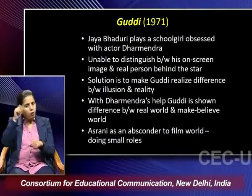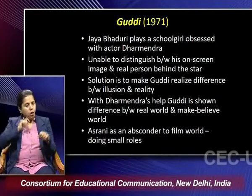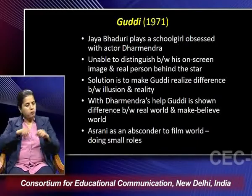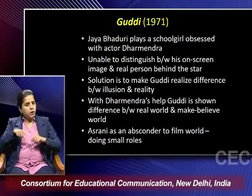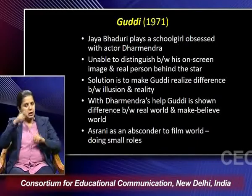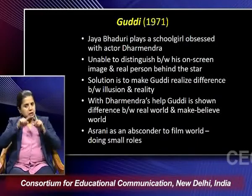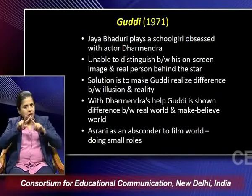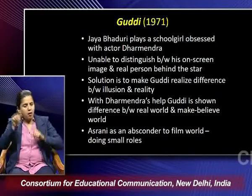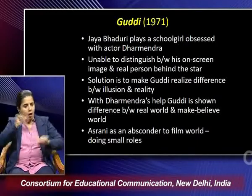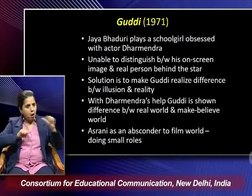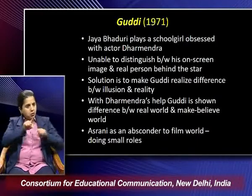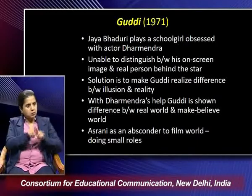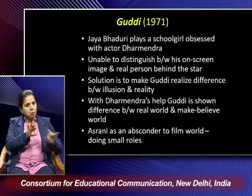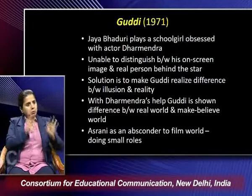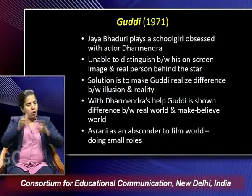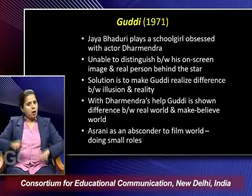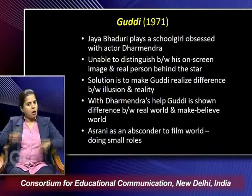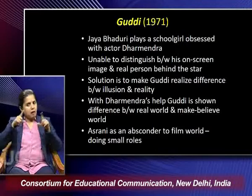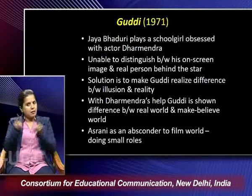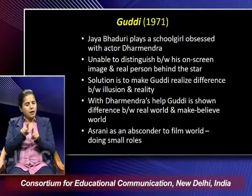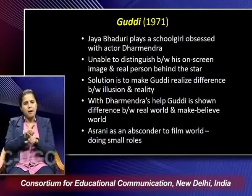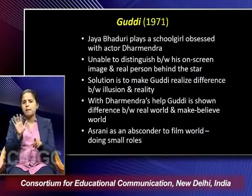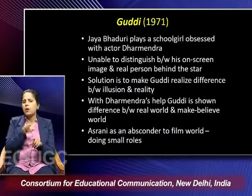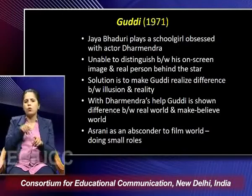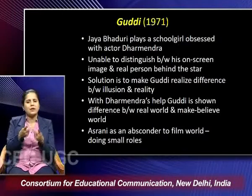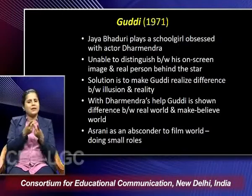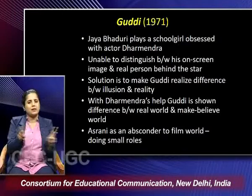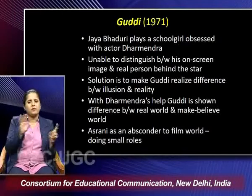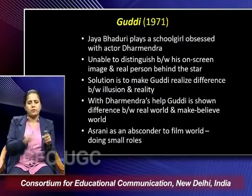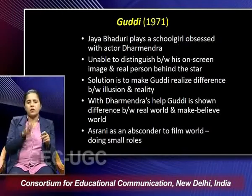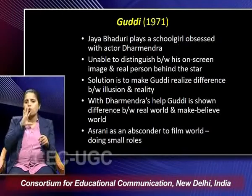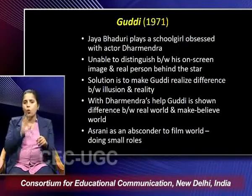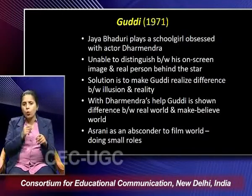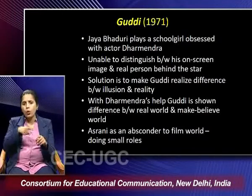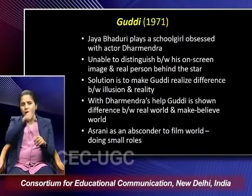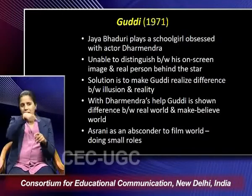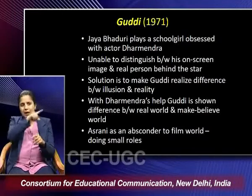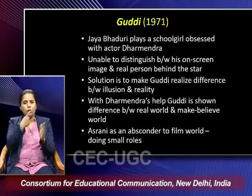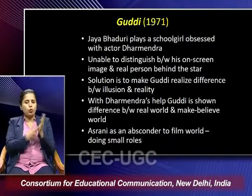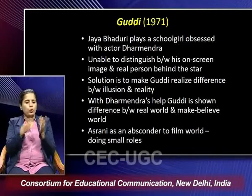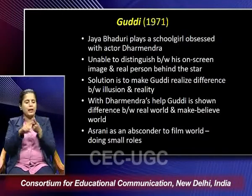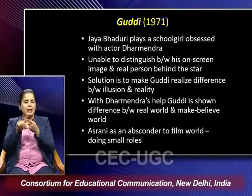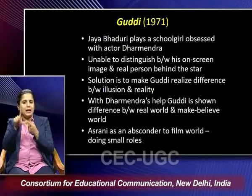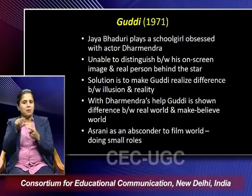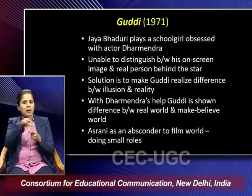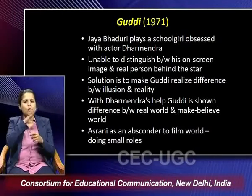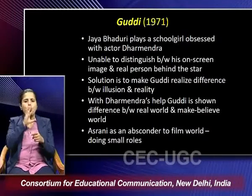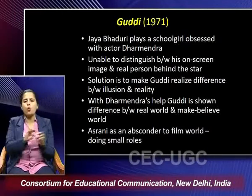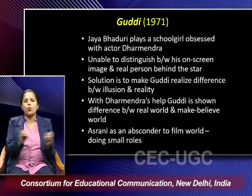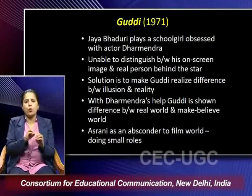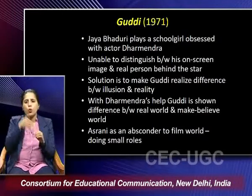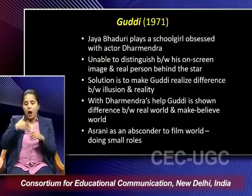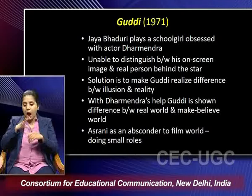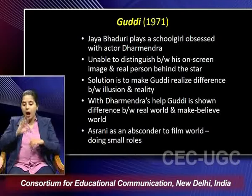happens quite often as well, as the real and the real life, they are totally different kind of things. And how